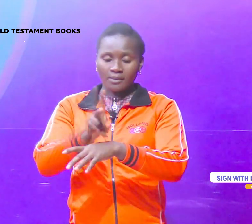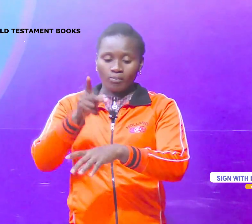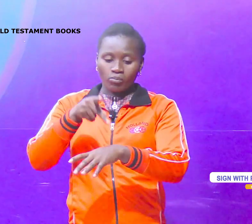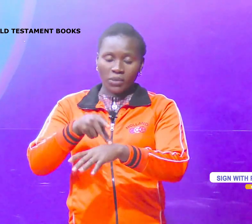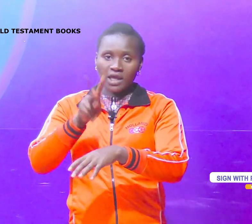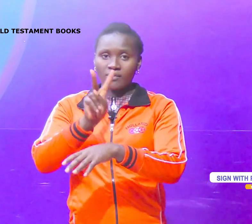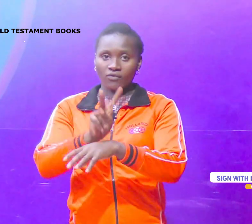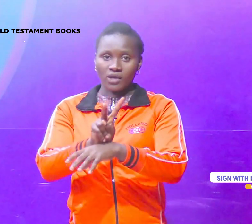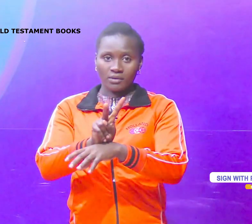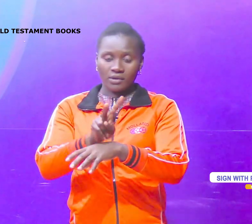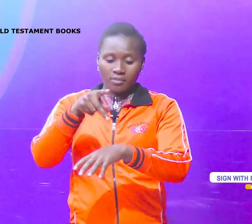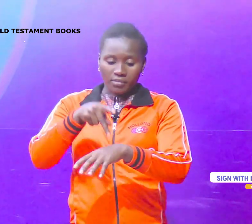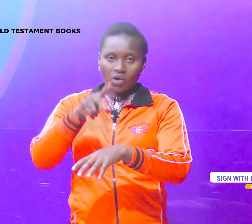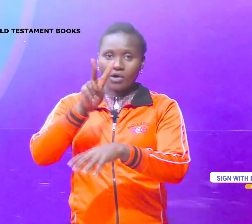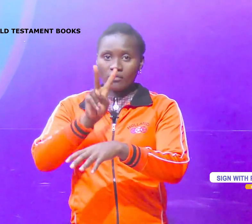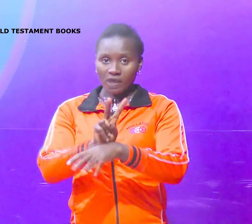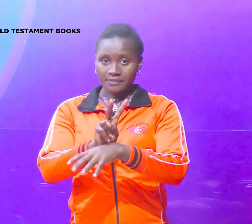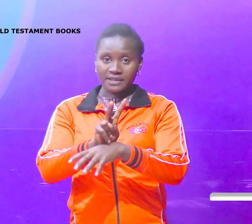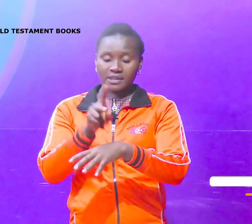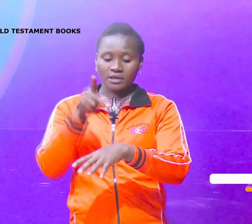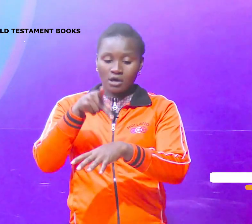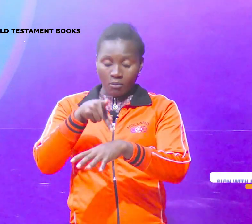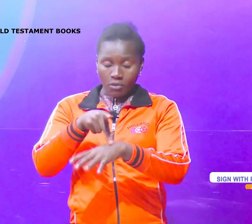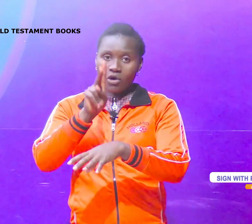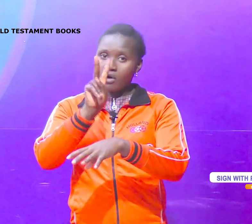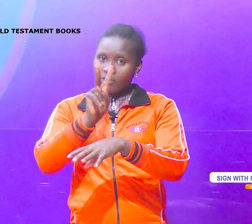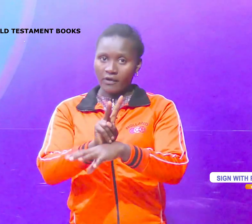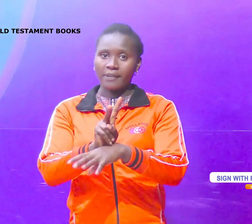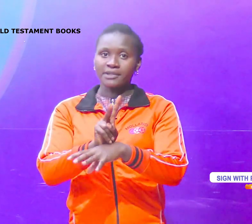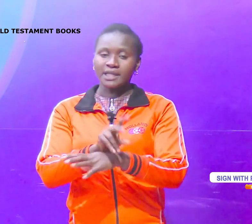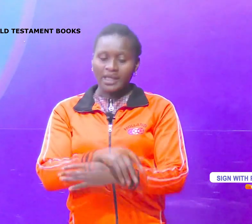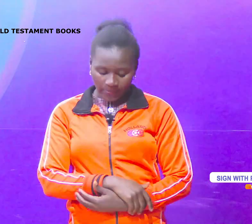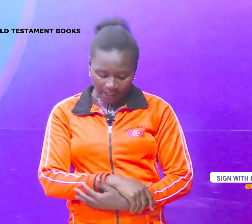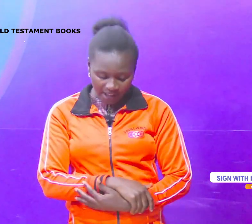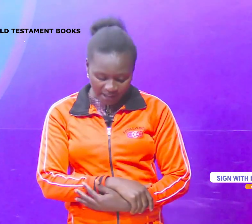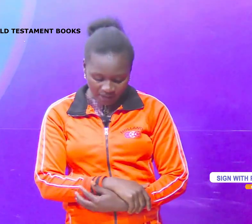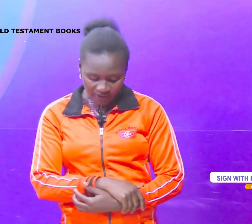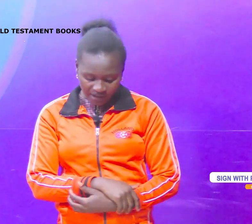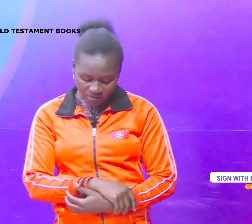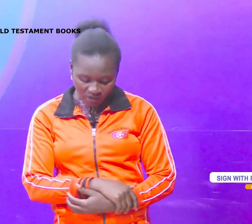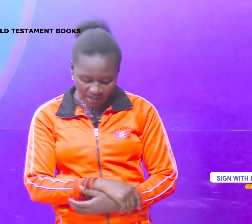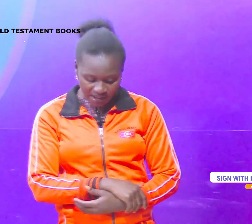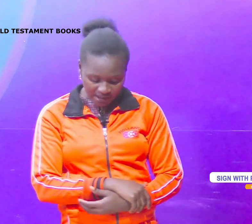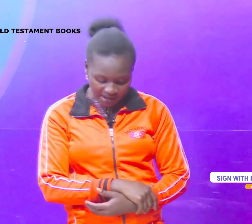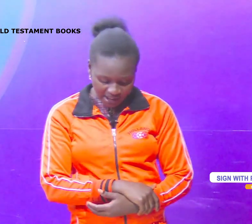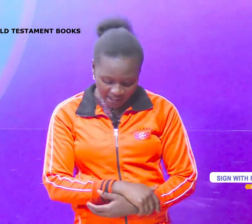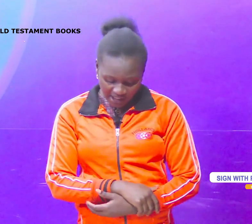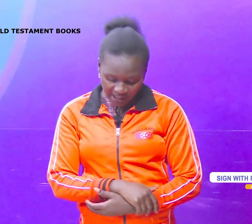P-V. Proverbs. Proverbs. And then our next word is